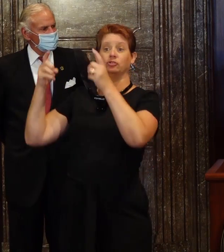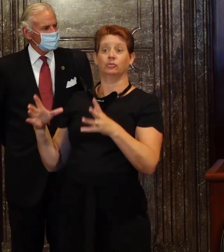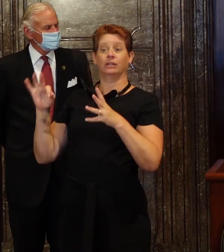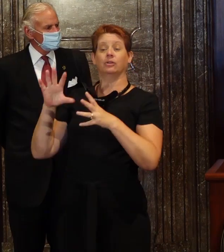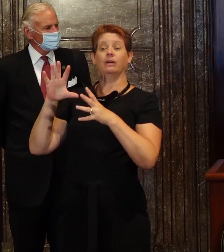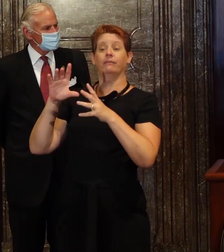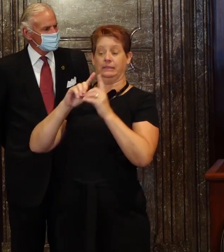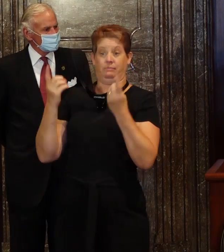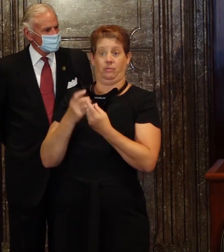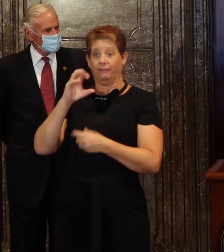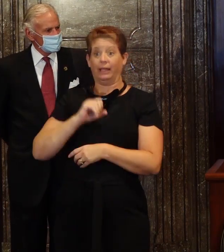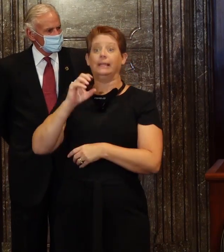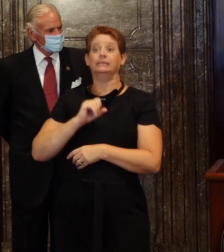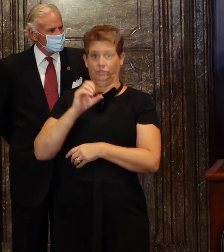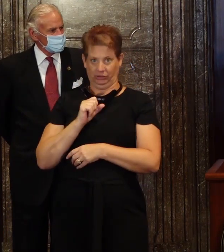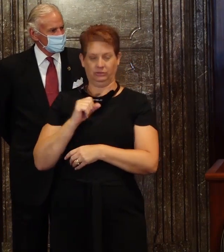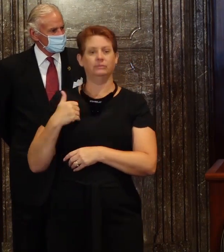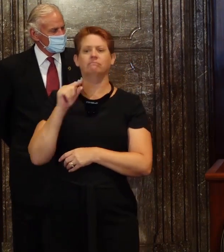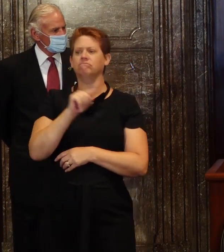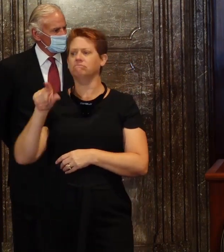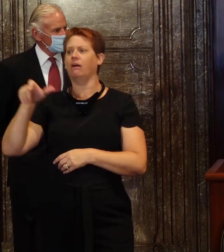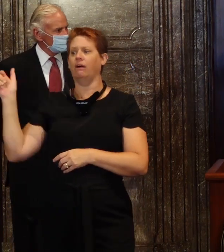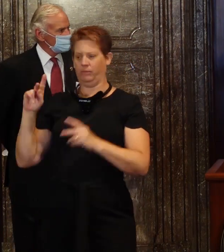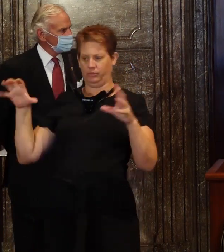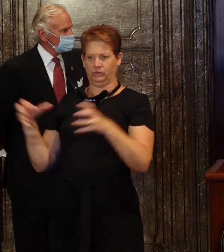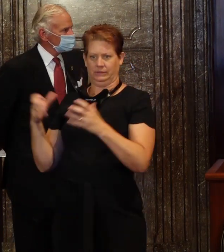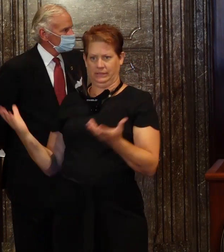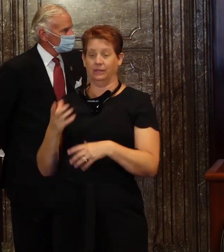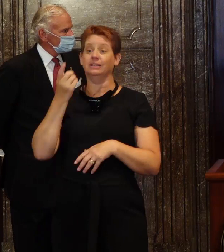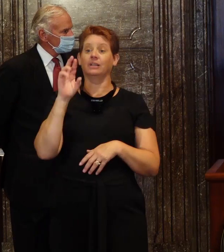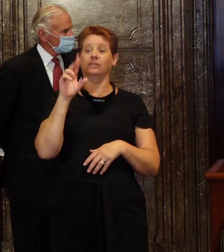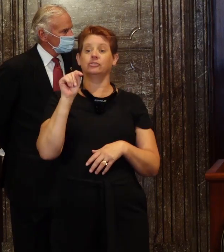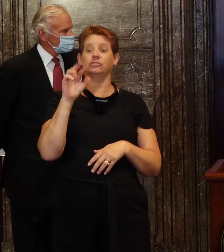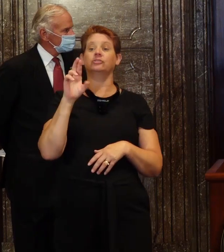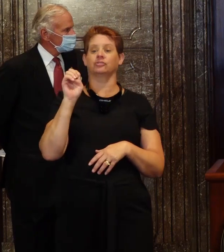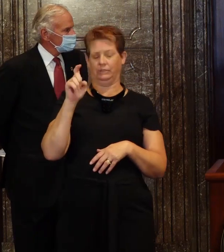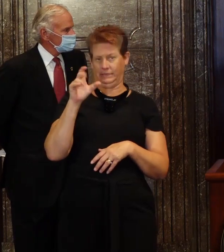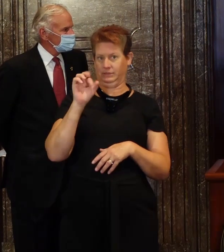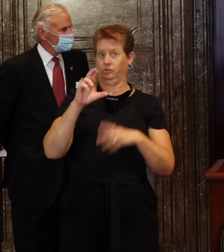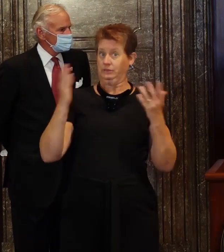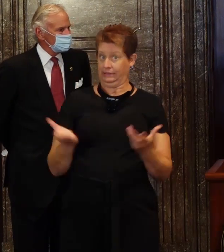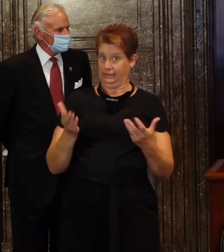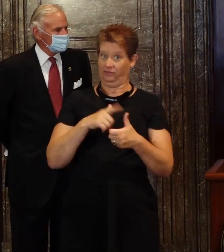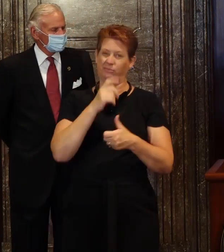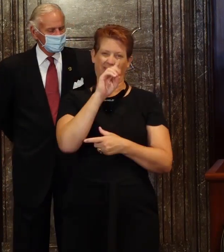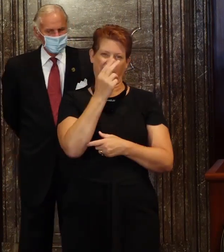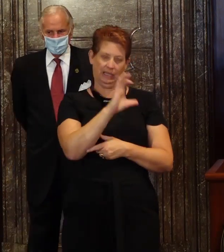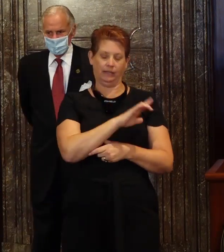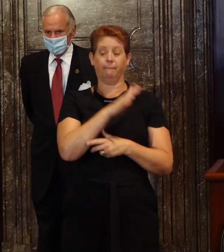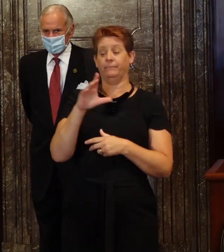on Aging. We have some of the task force member here with us today. Dr. Trexler, with DHEC is here. I have